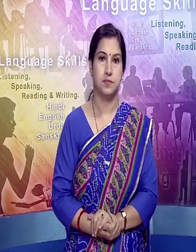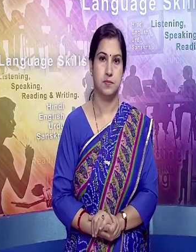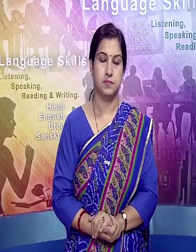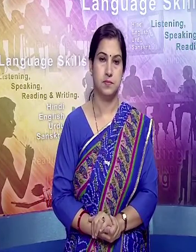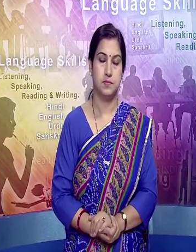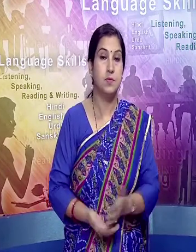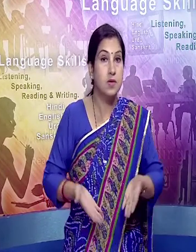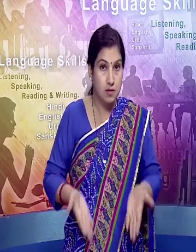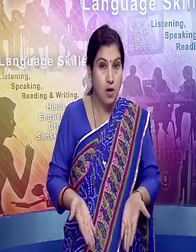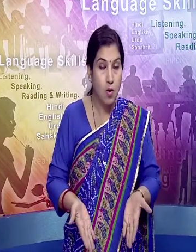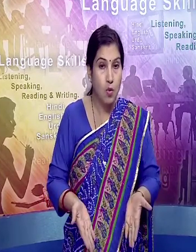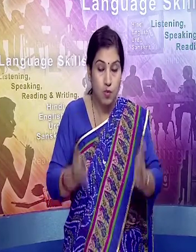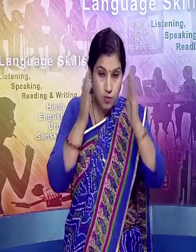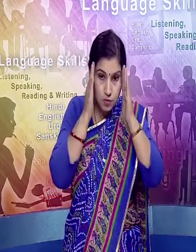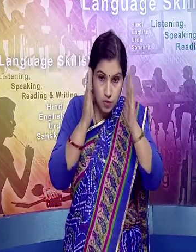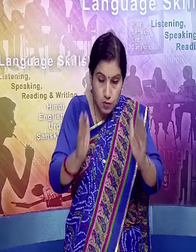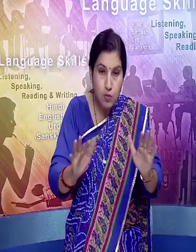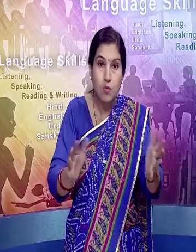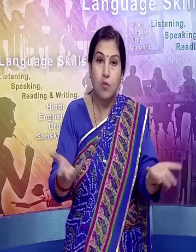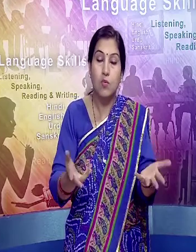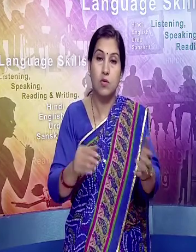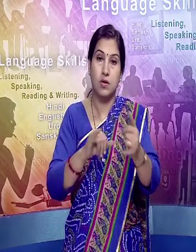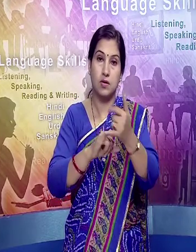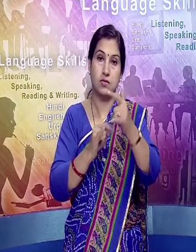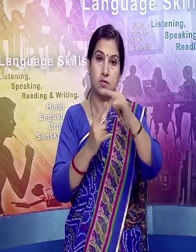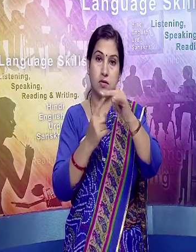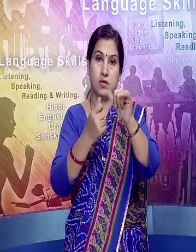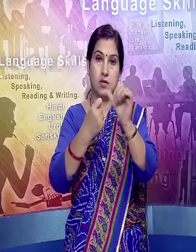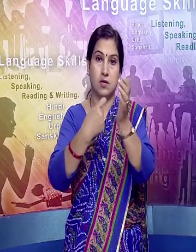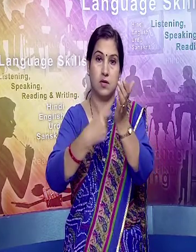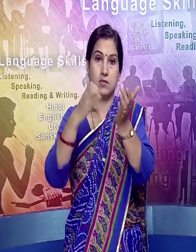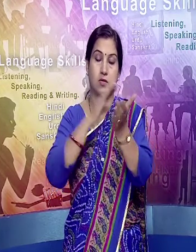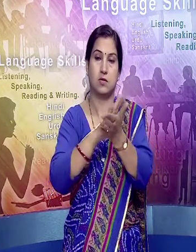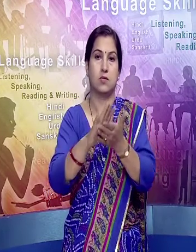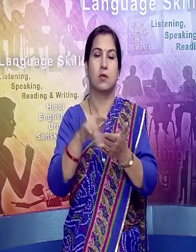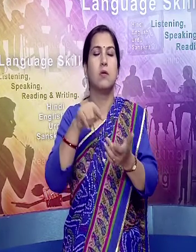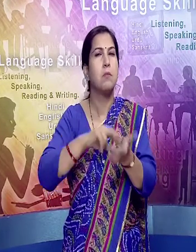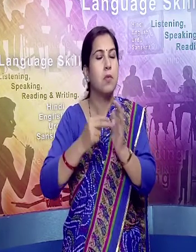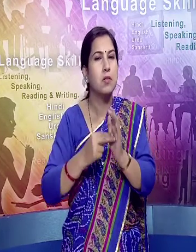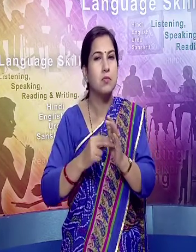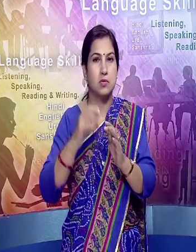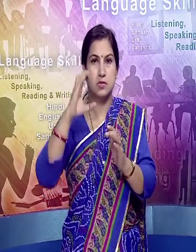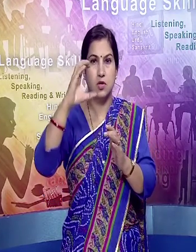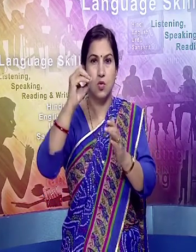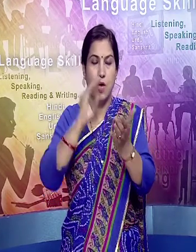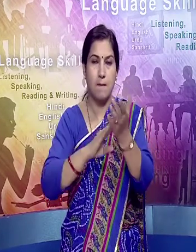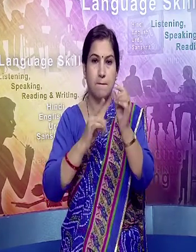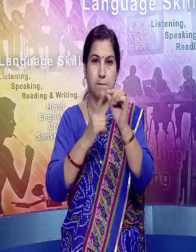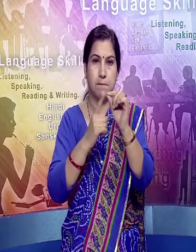Now we will focus on the starch of the complex carbohydrate, which includes fiber